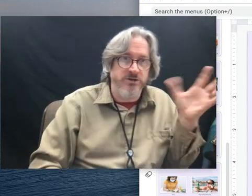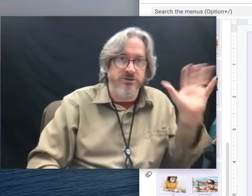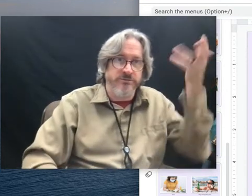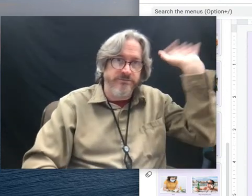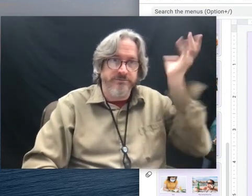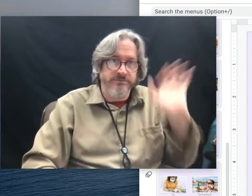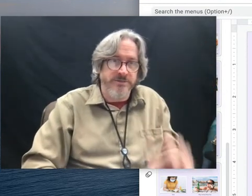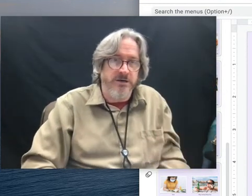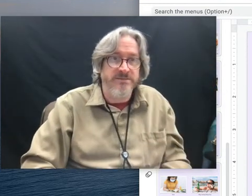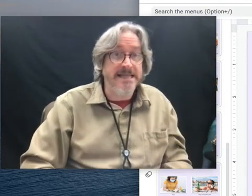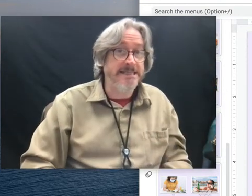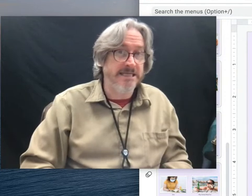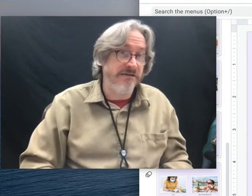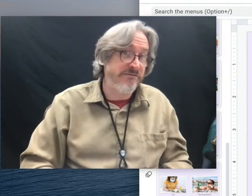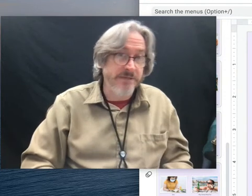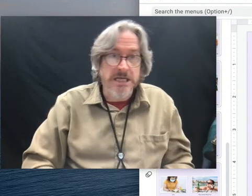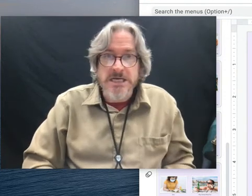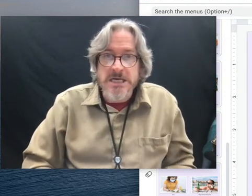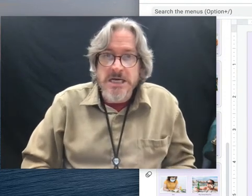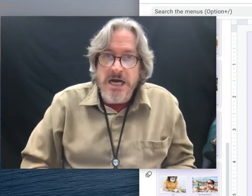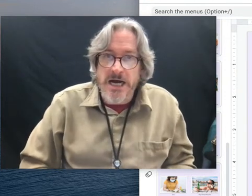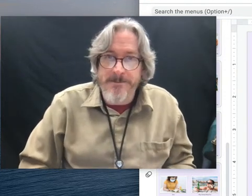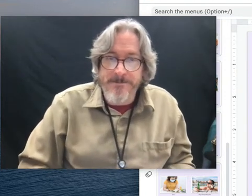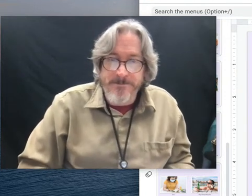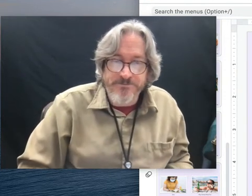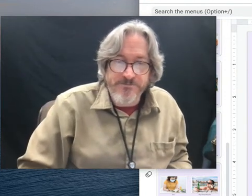people were too, sensitive.